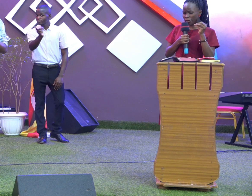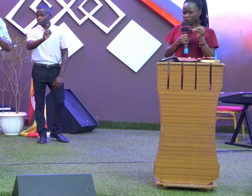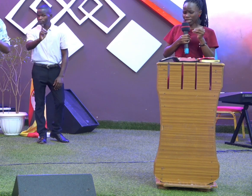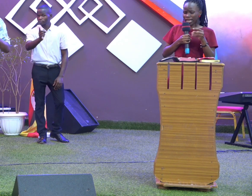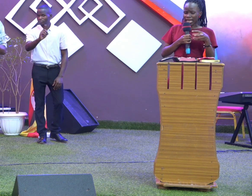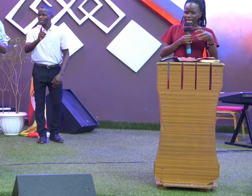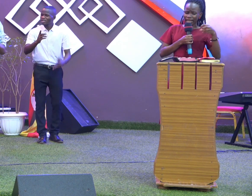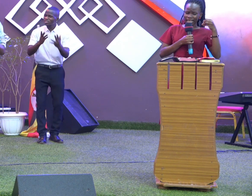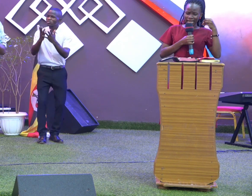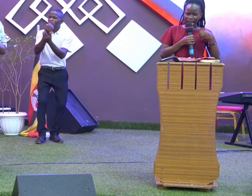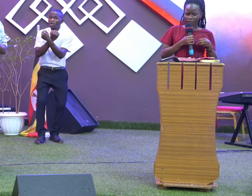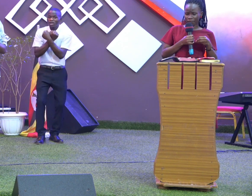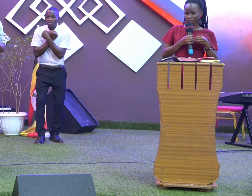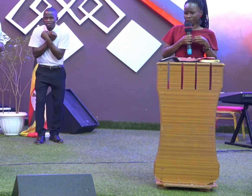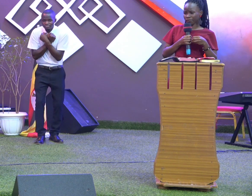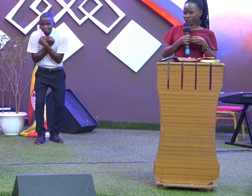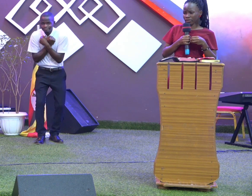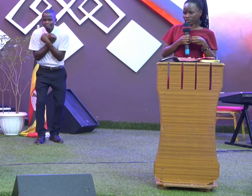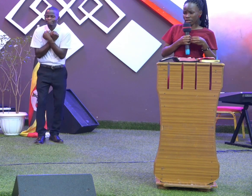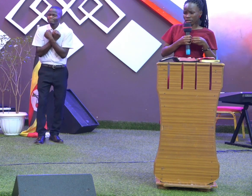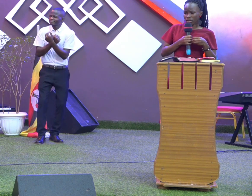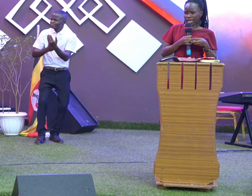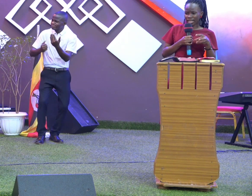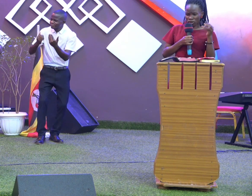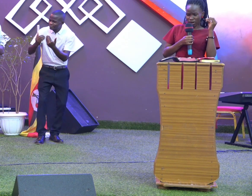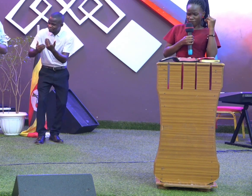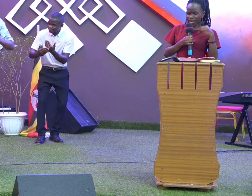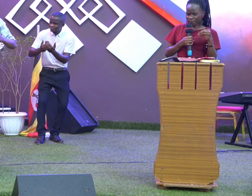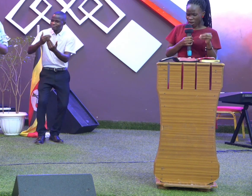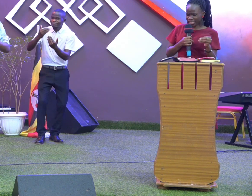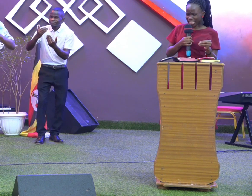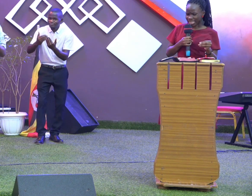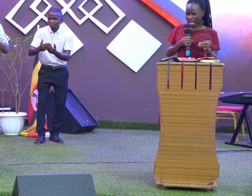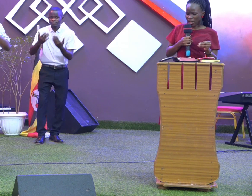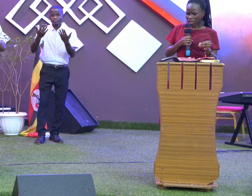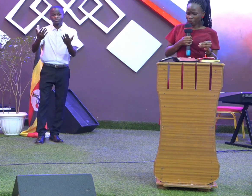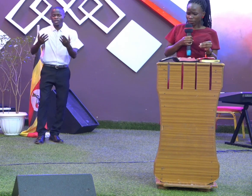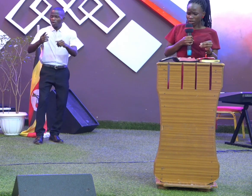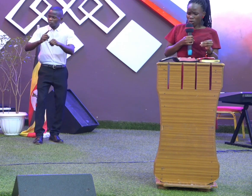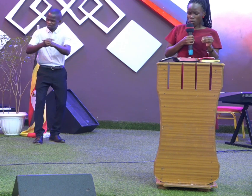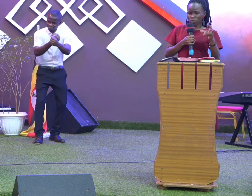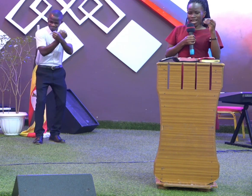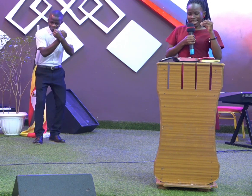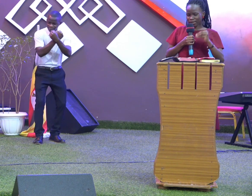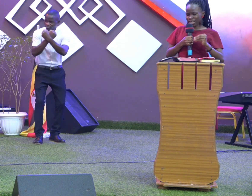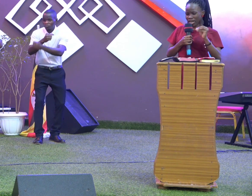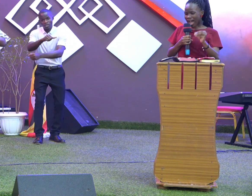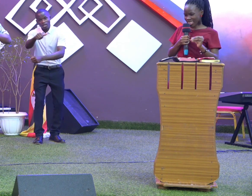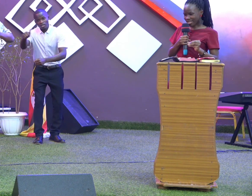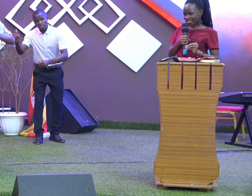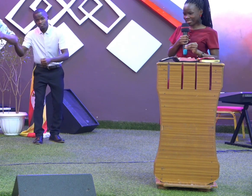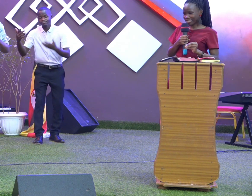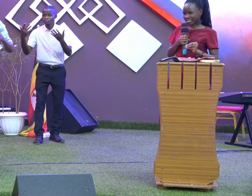ministry. Mukwagalana. In love. Mukulumirirwagana. In nga tuli bakumi eri bannaffe. When we are government